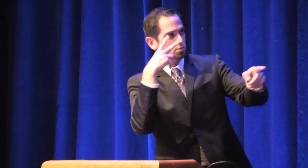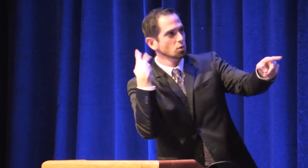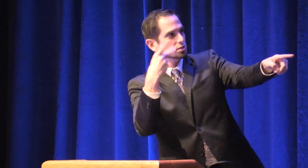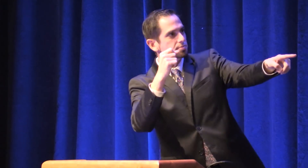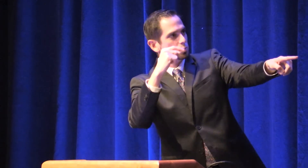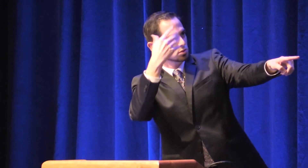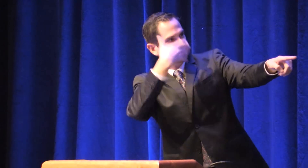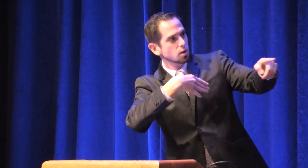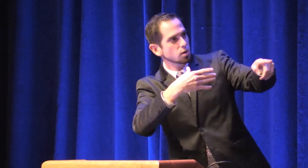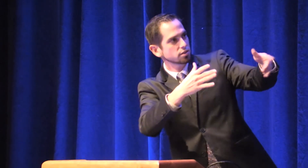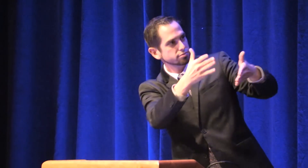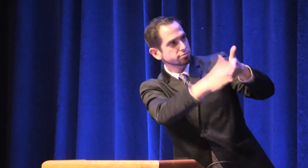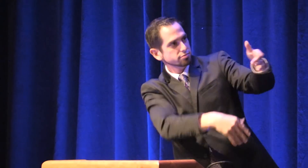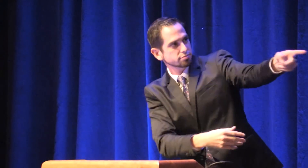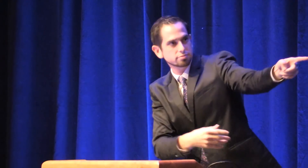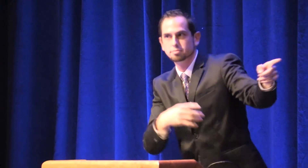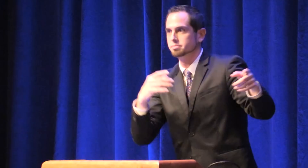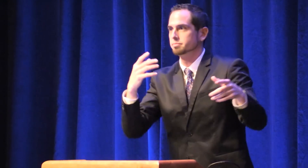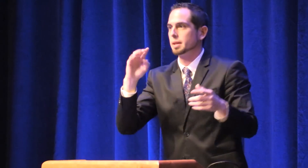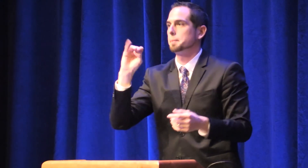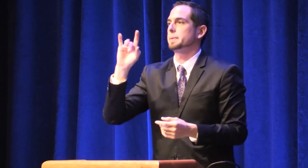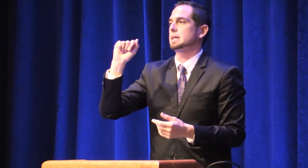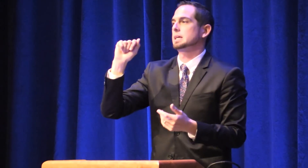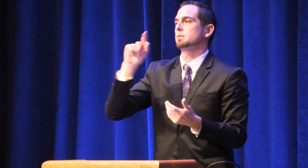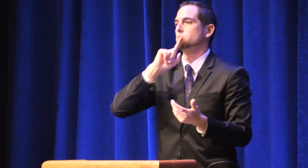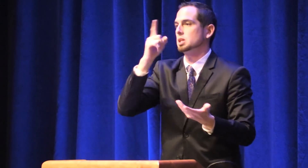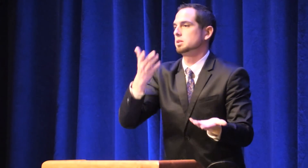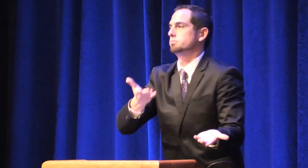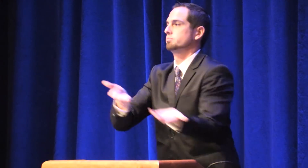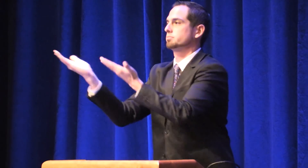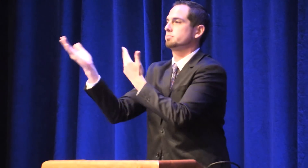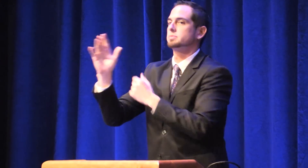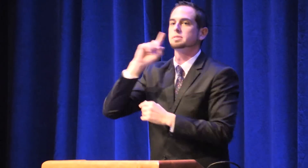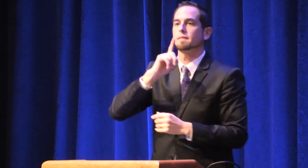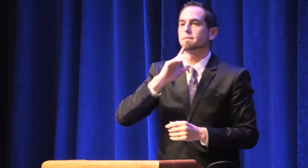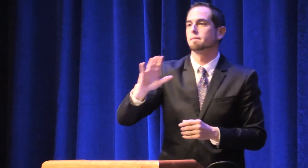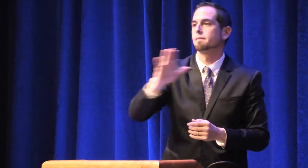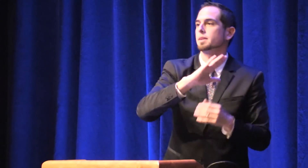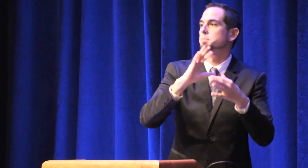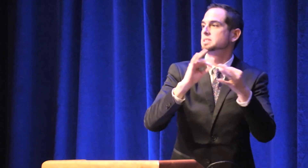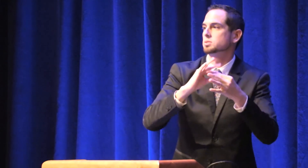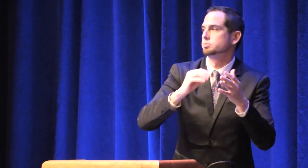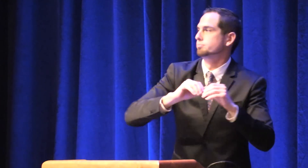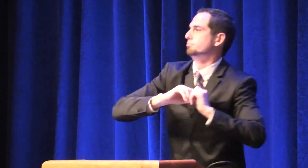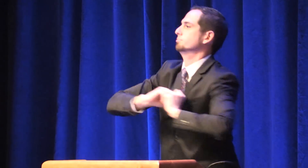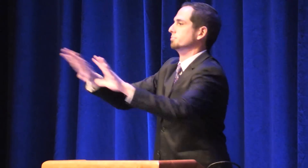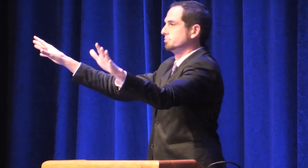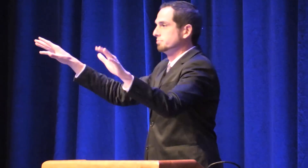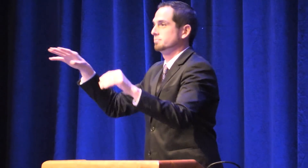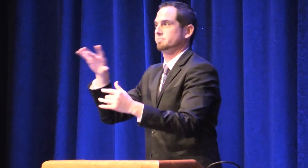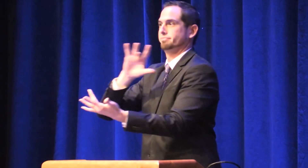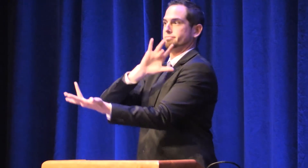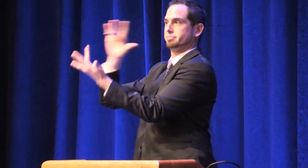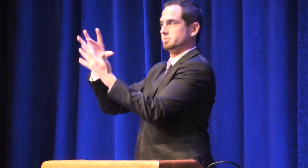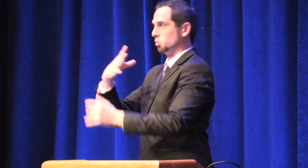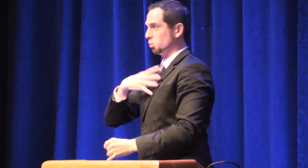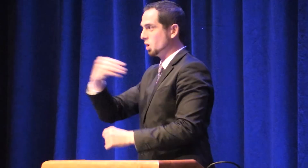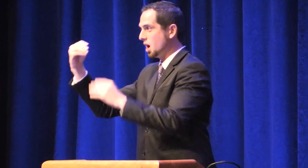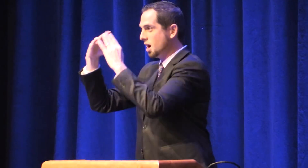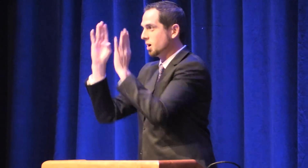this. It brought deaf people to the forefront of society's minds. The media was able to bring the message of the deaf